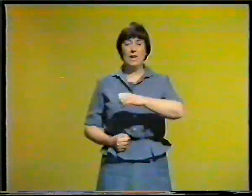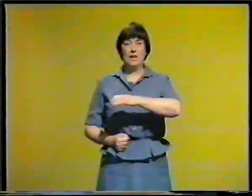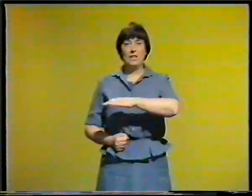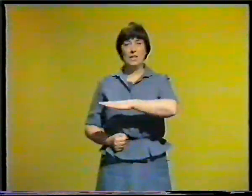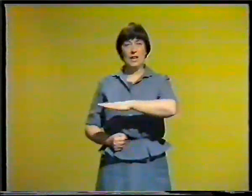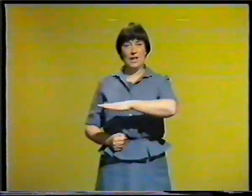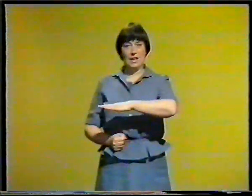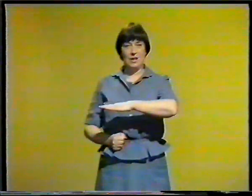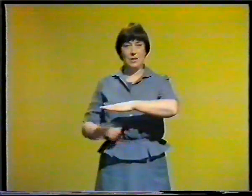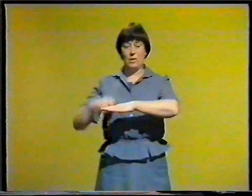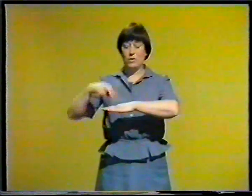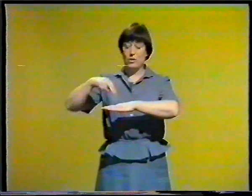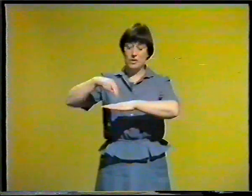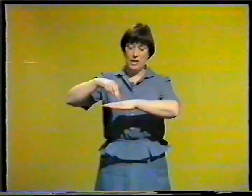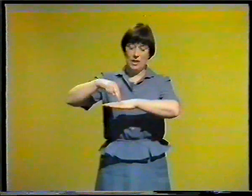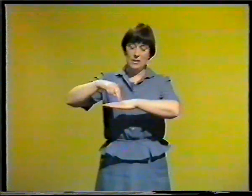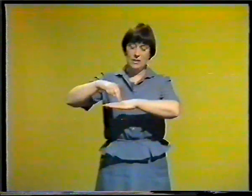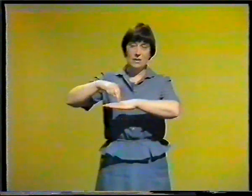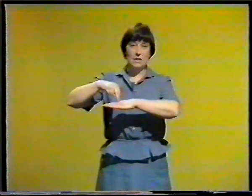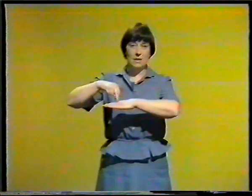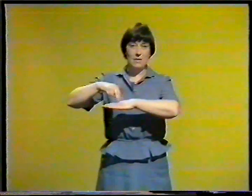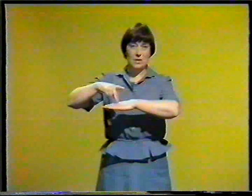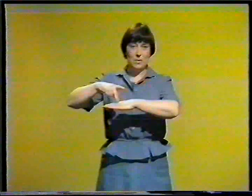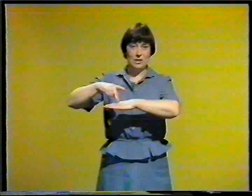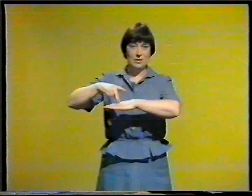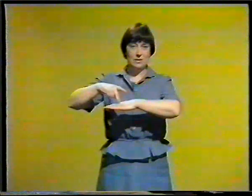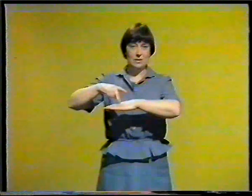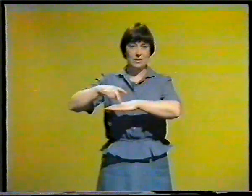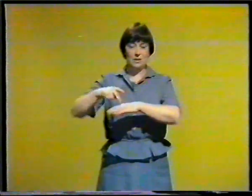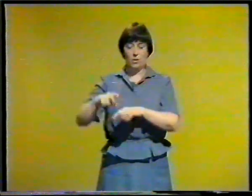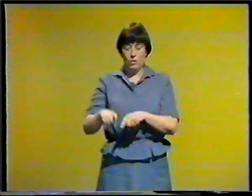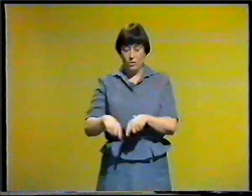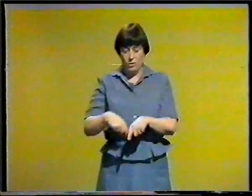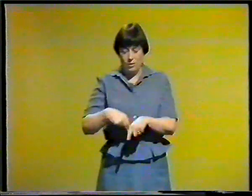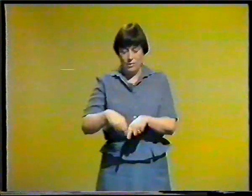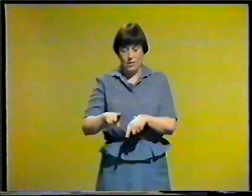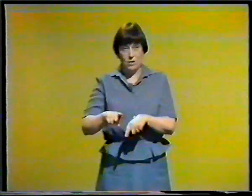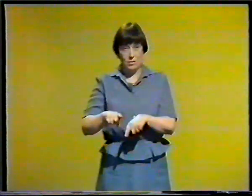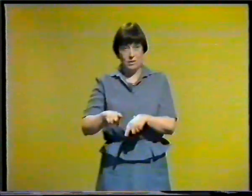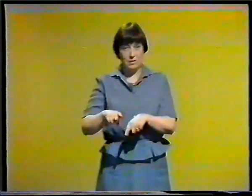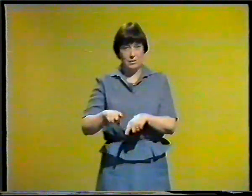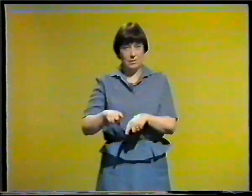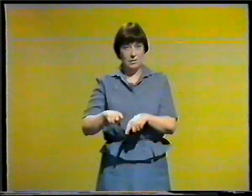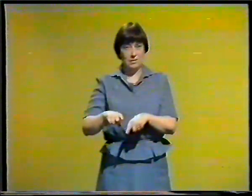To kick, well, there are two signs, this one or that one.